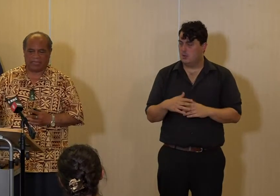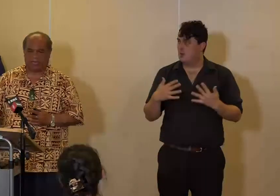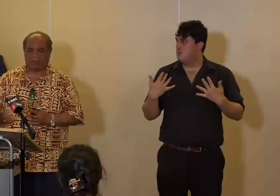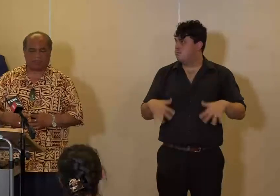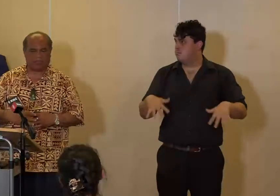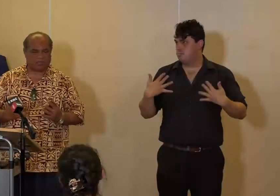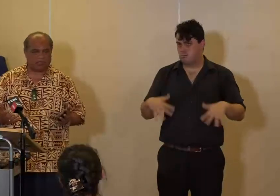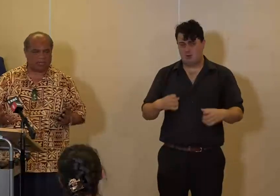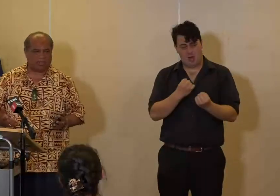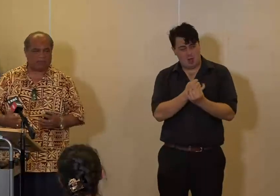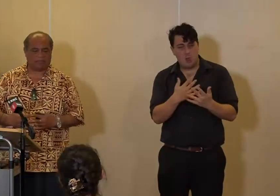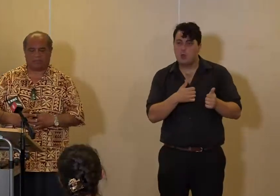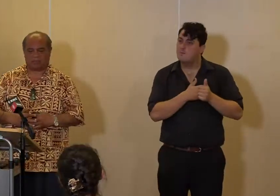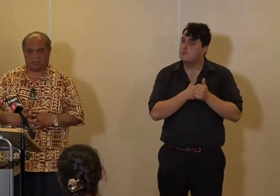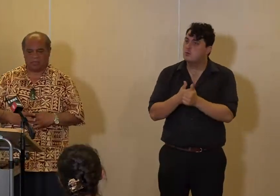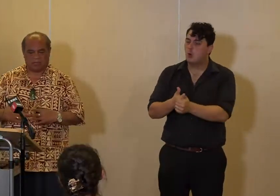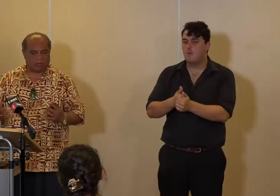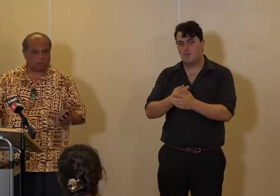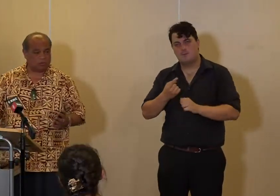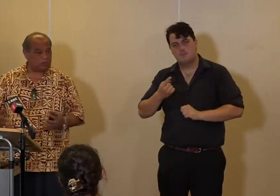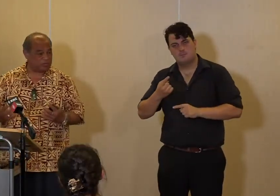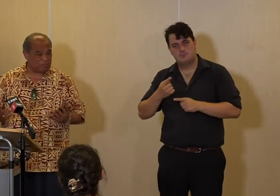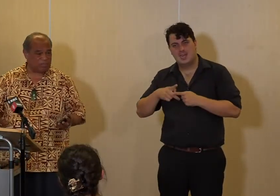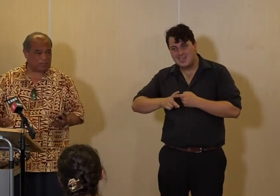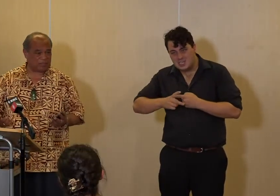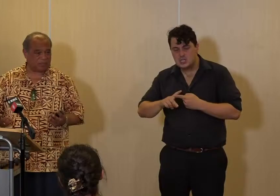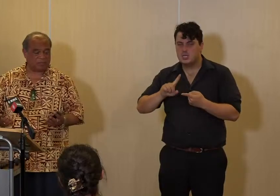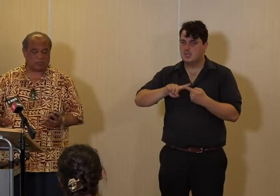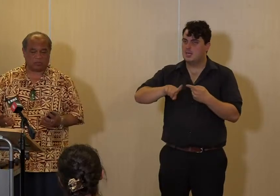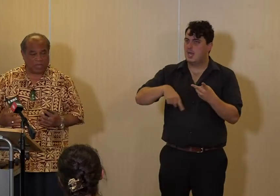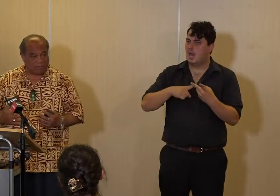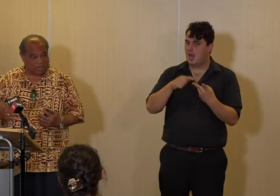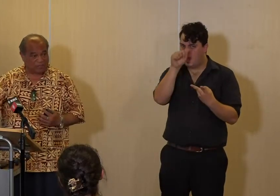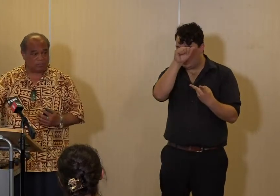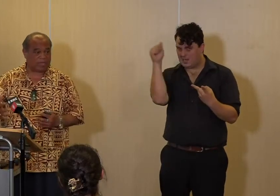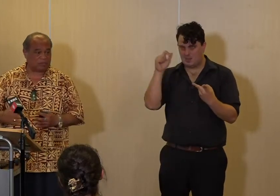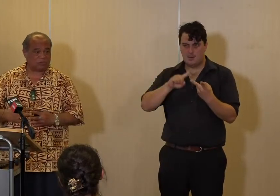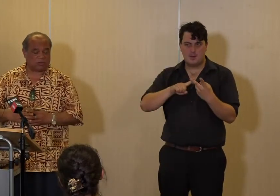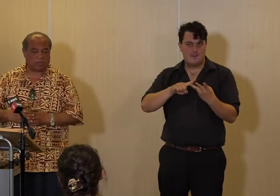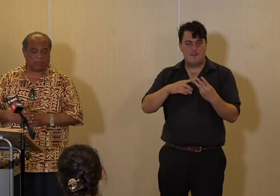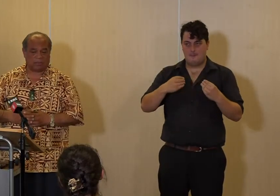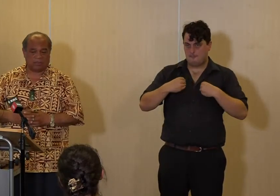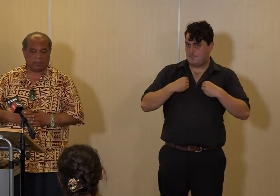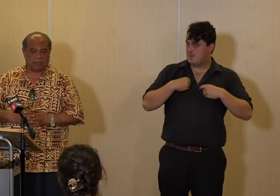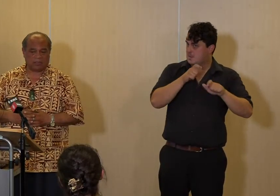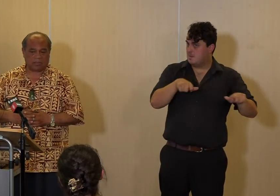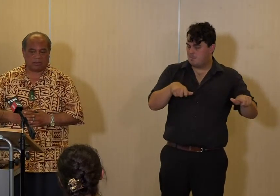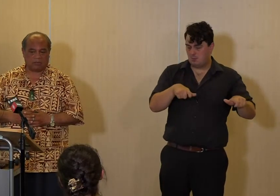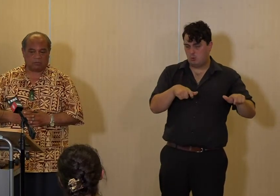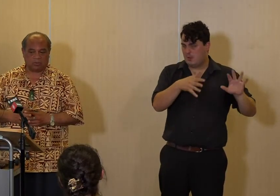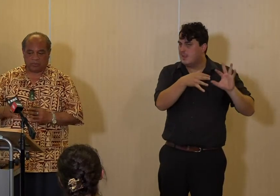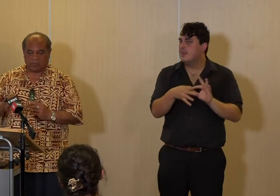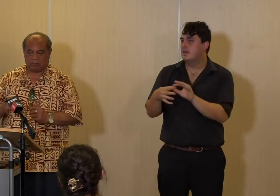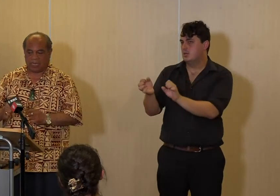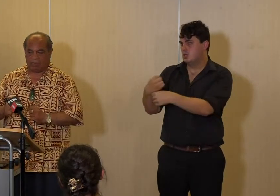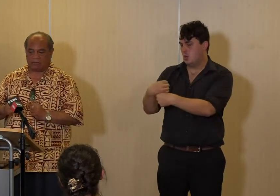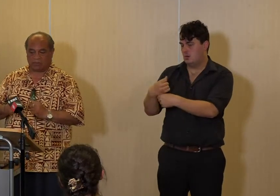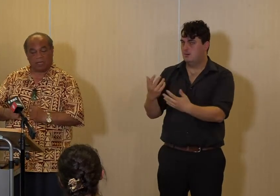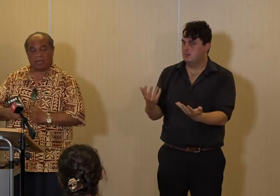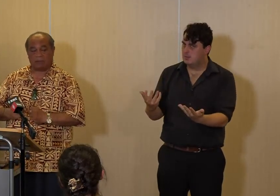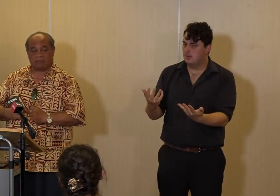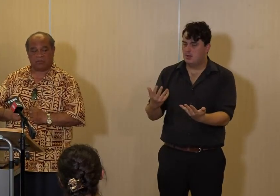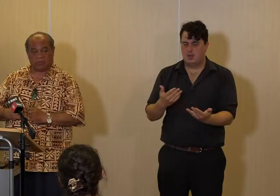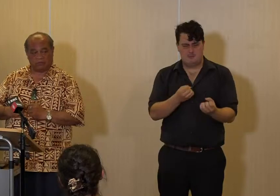from academics, engineers, local groups and businesses who have links back to Tonga. So we've just got to